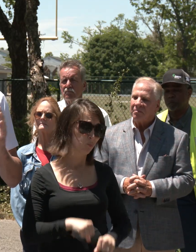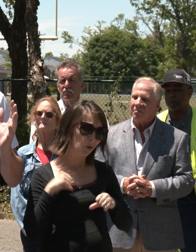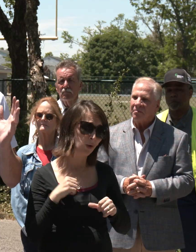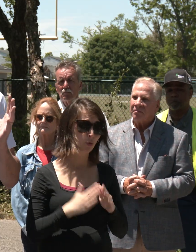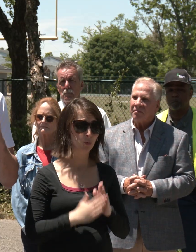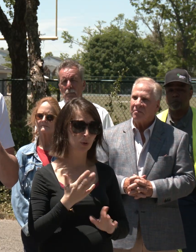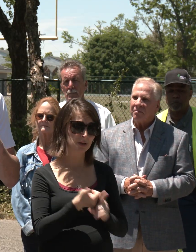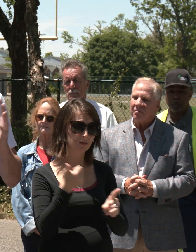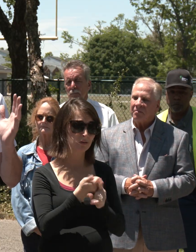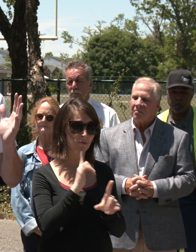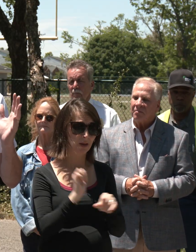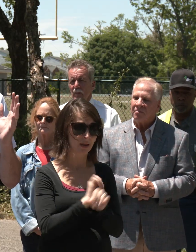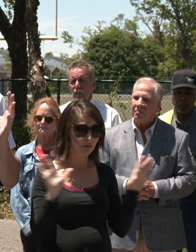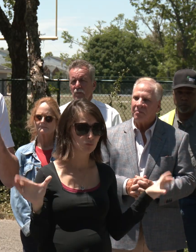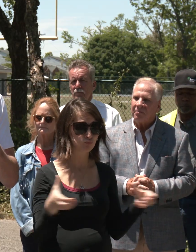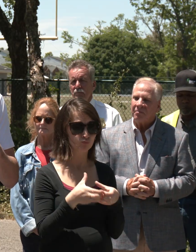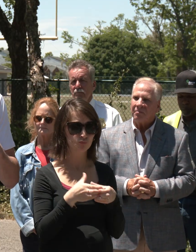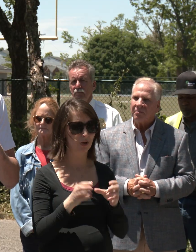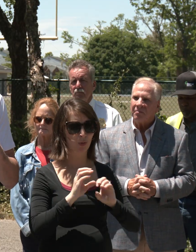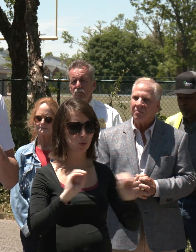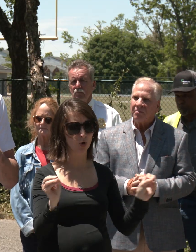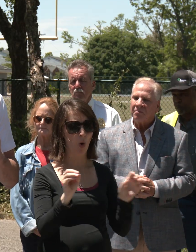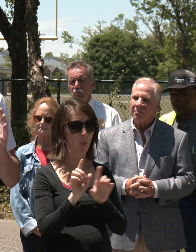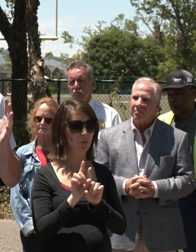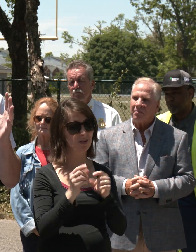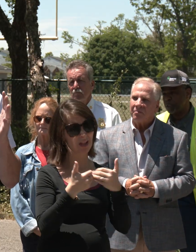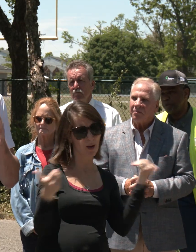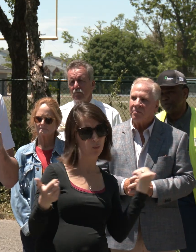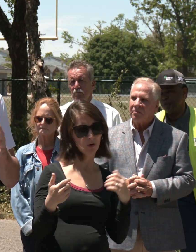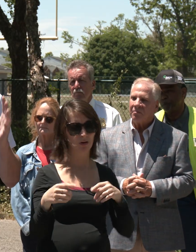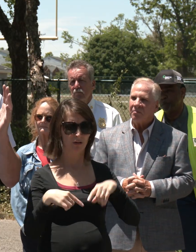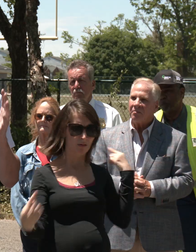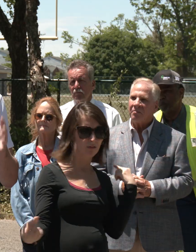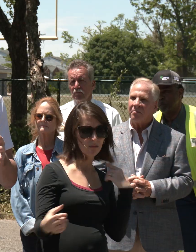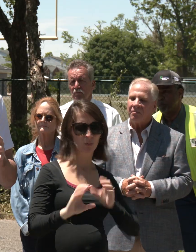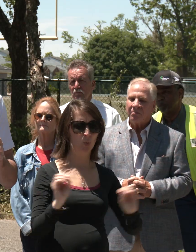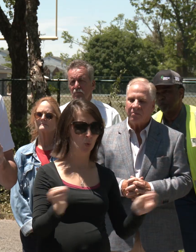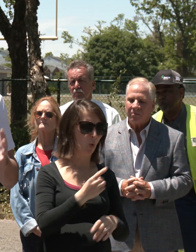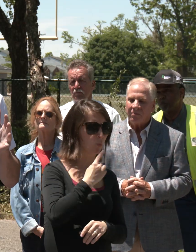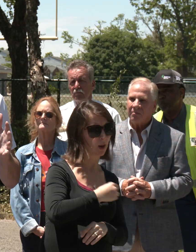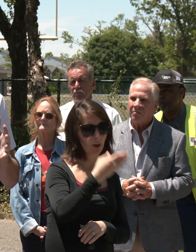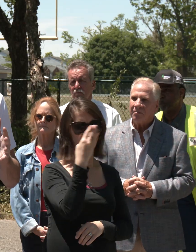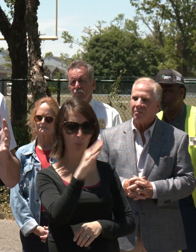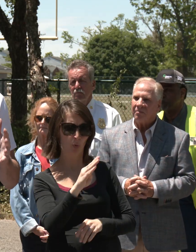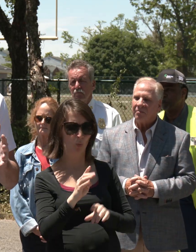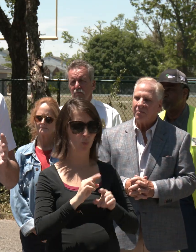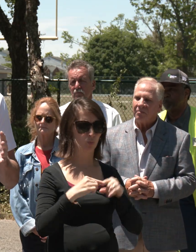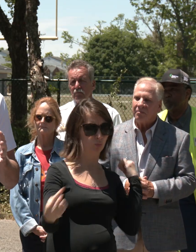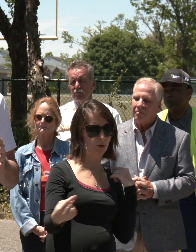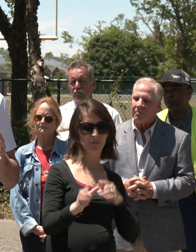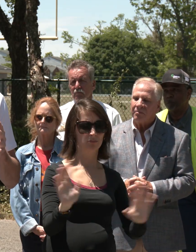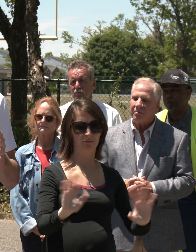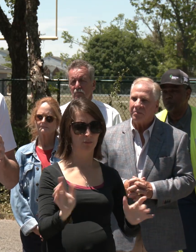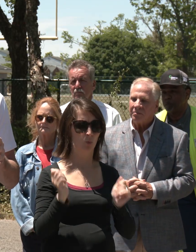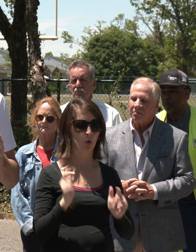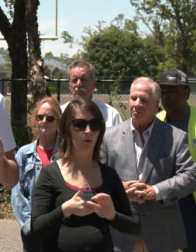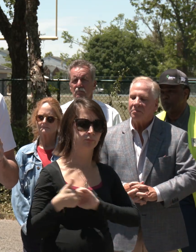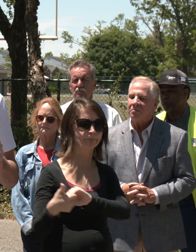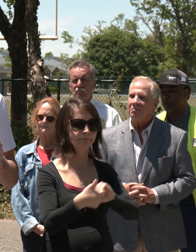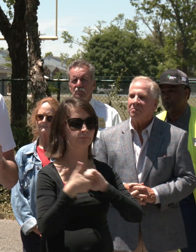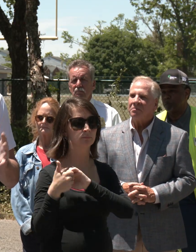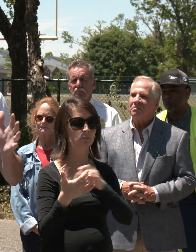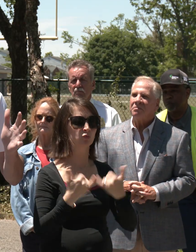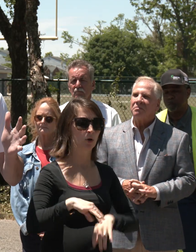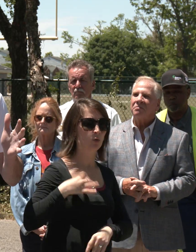together. There's no daylight between any of us on this. There's no red jerseys, there's no blue jerseys. We're all working together for the benefit of